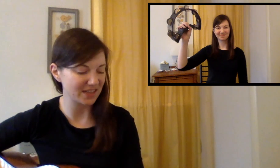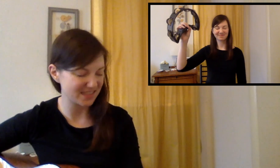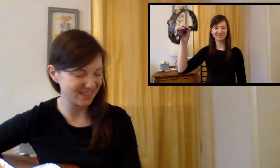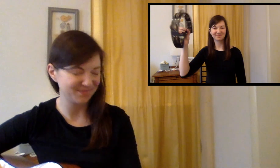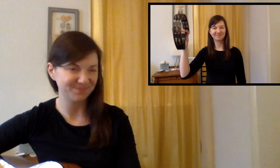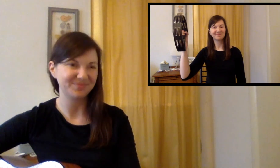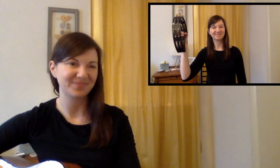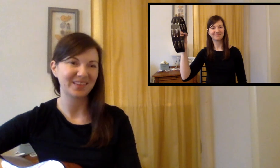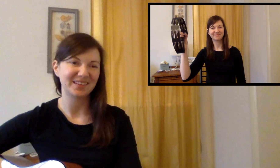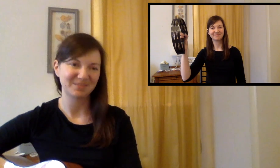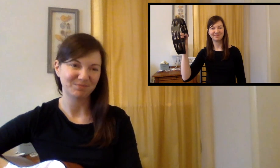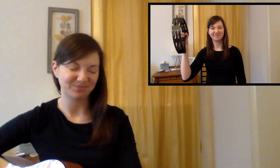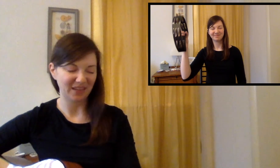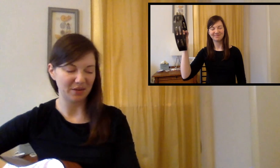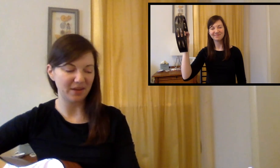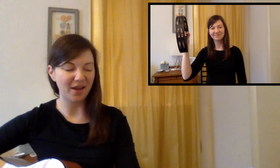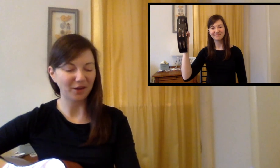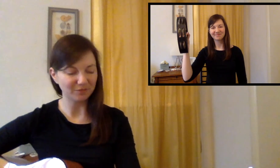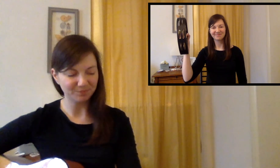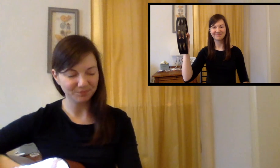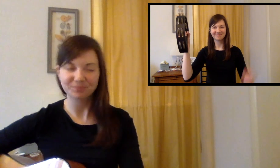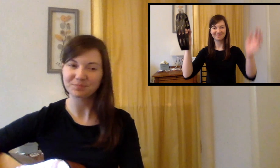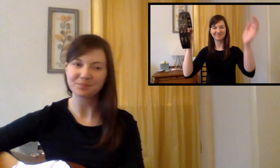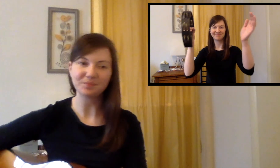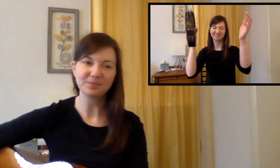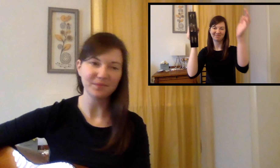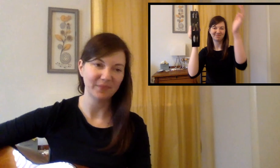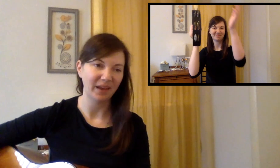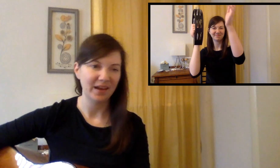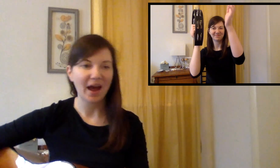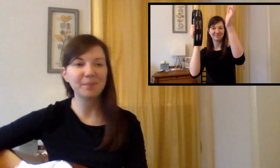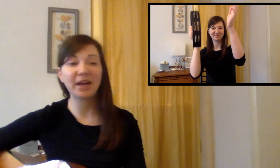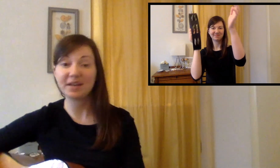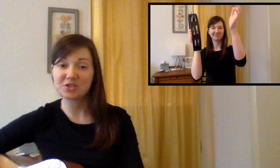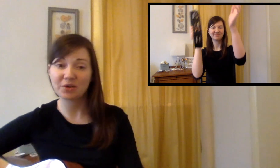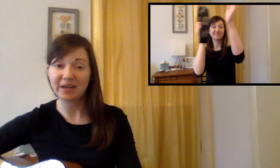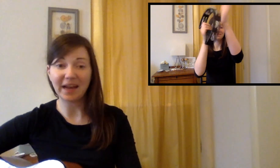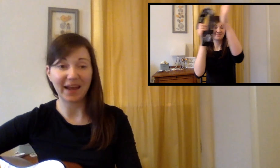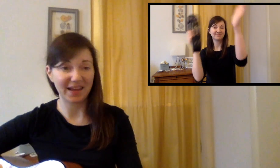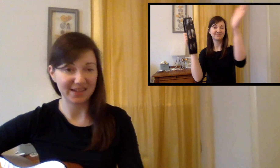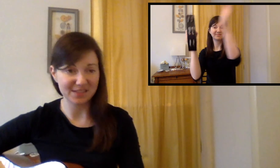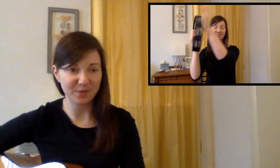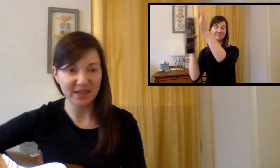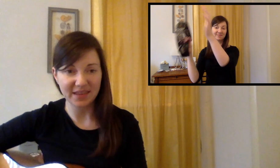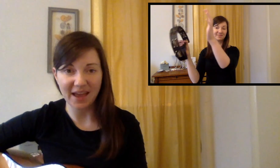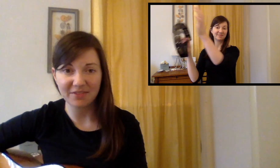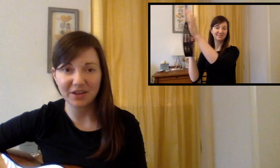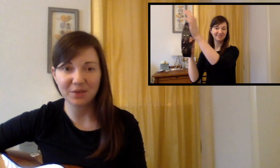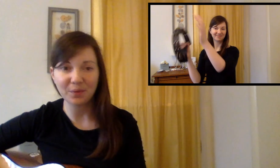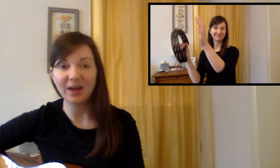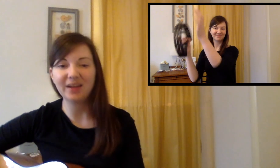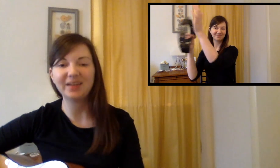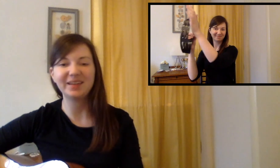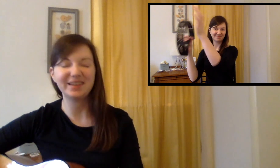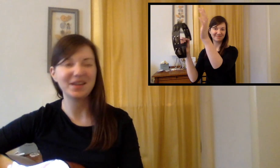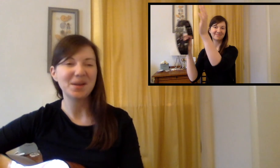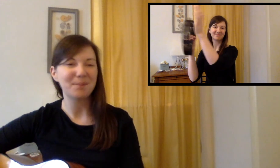verse. Here we go. I'm gonna join hands with everyone